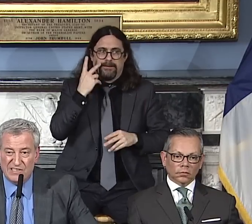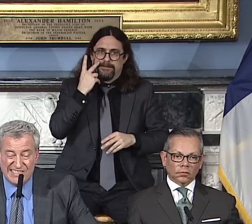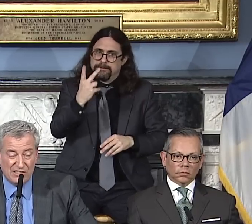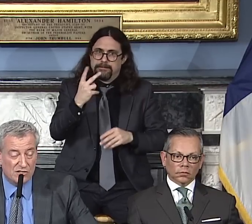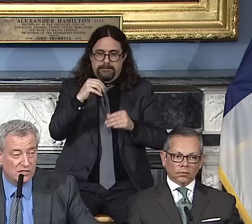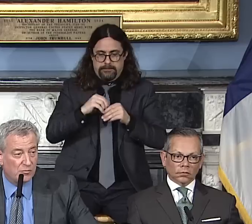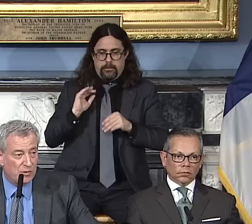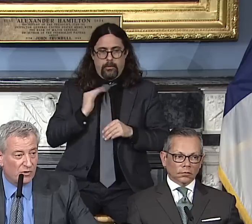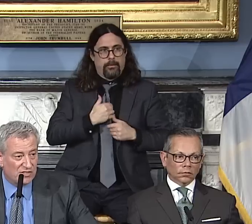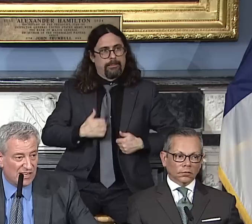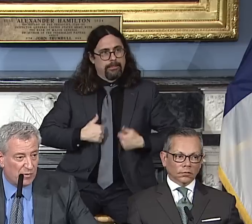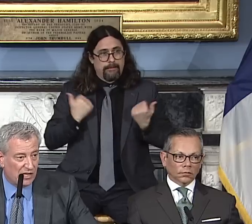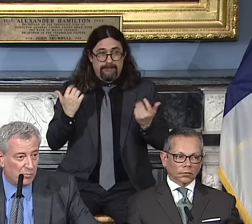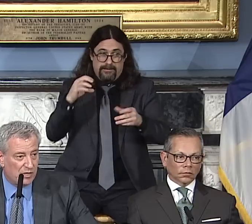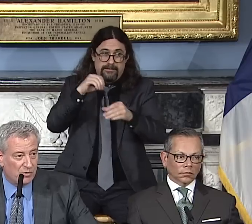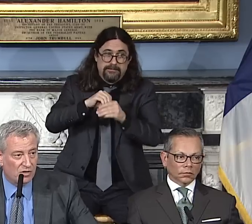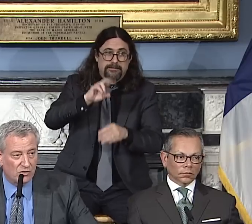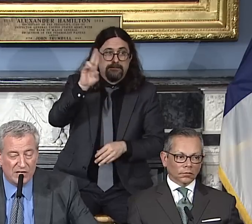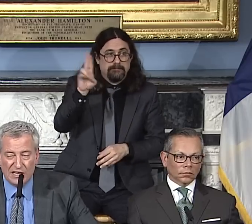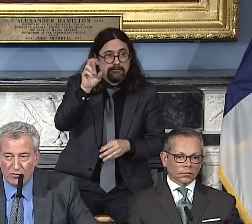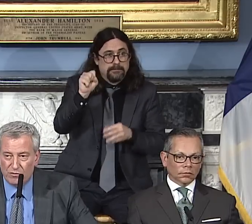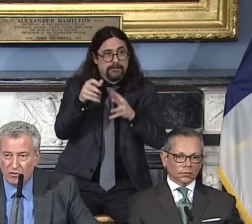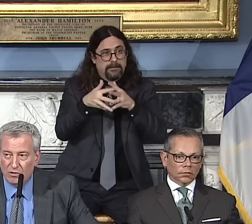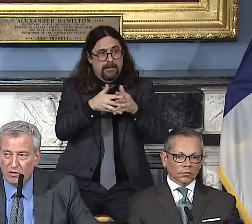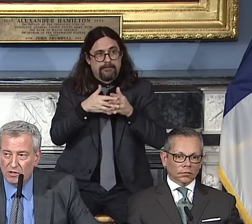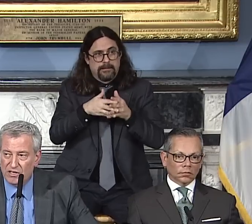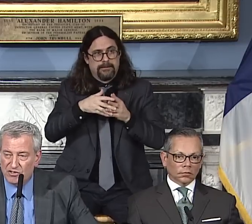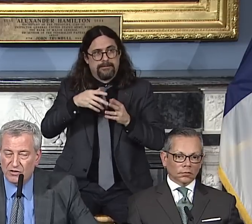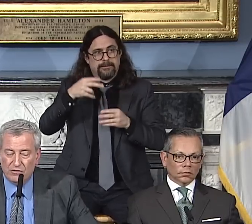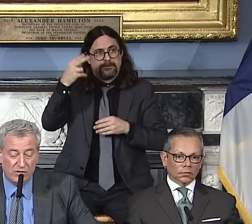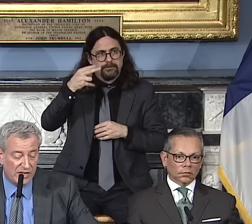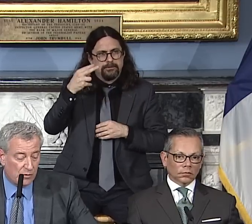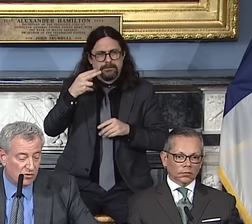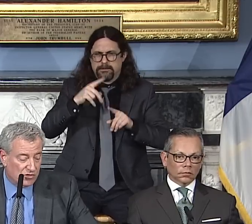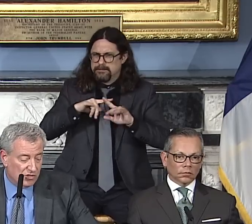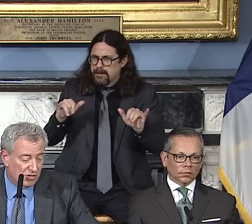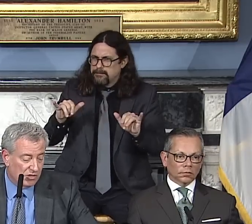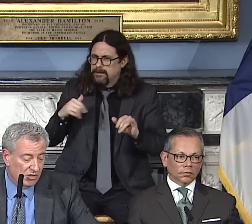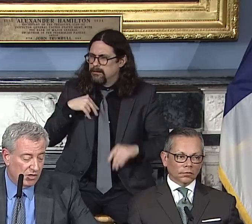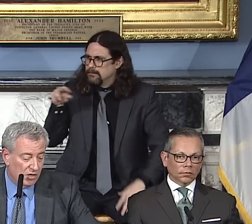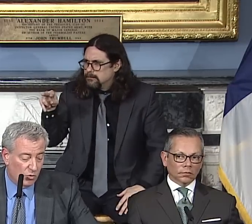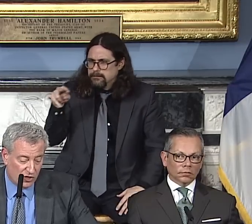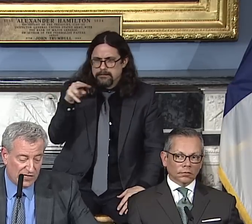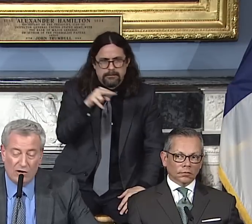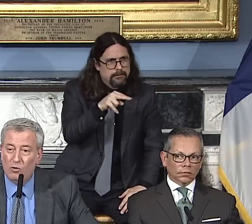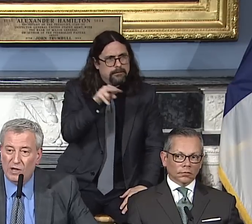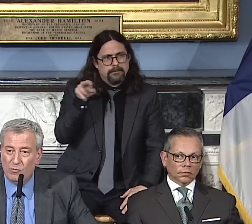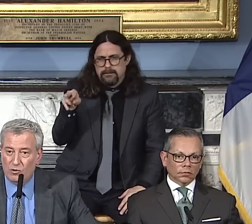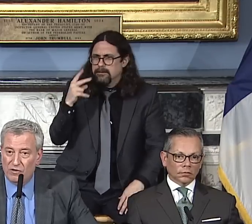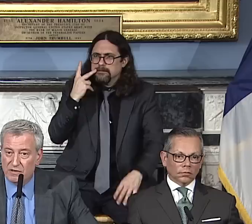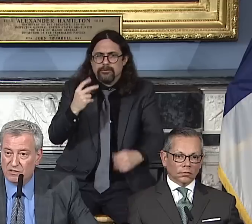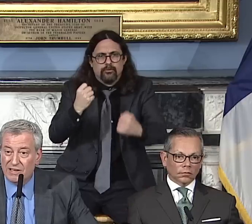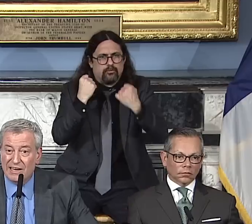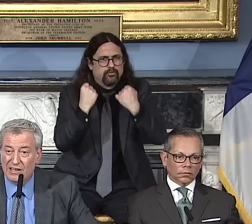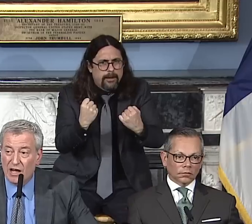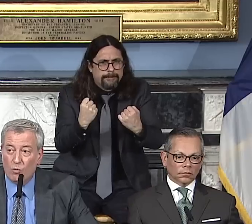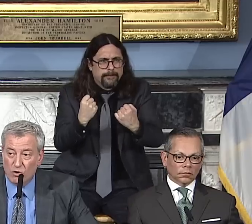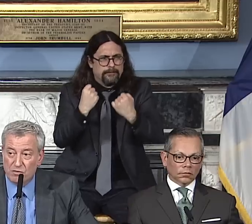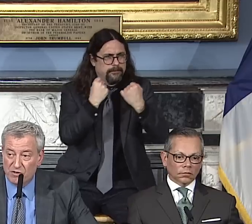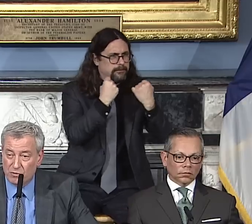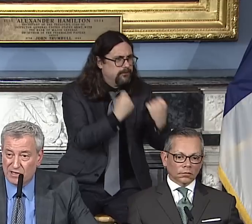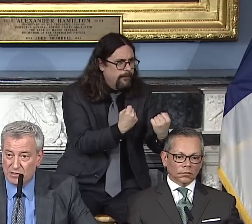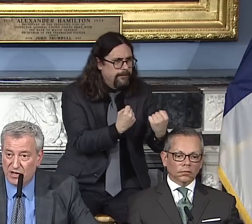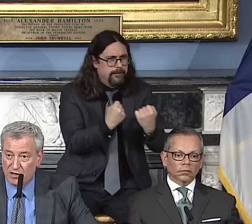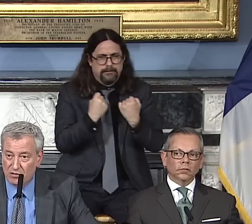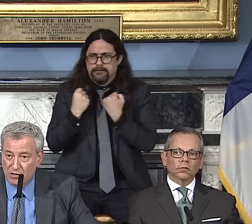strength and resiliency. People are stepping up. People are looking out for each other and their neighbors. We're going to need a whole lot more of this. It's going to get a lot